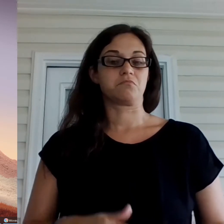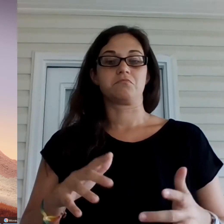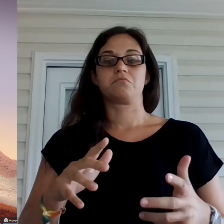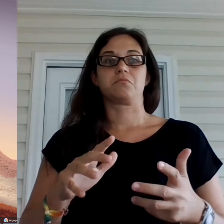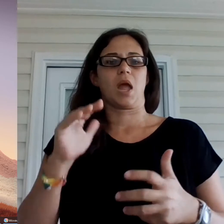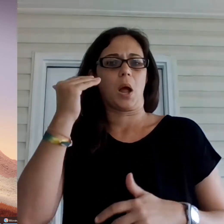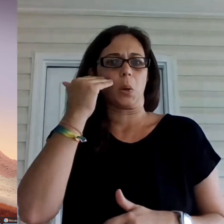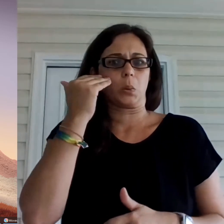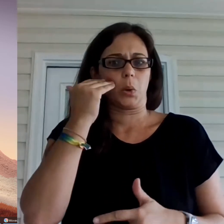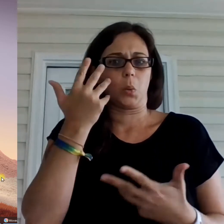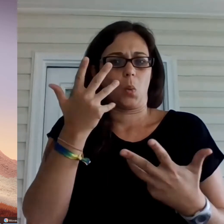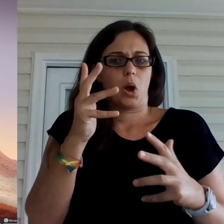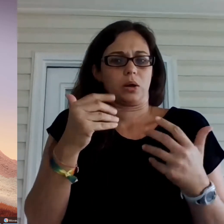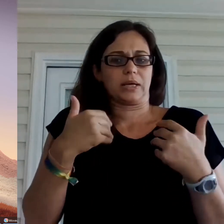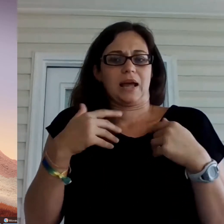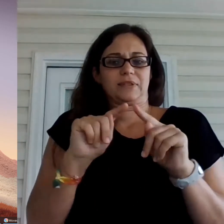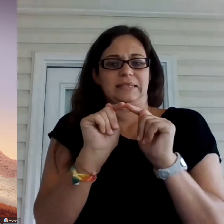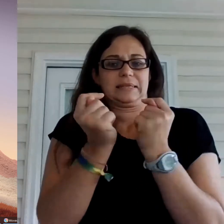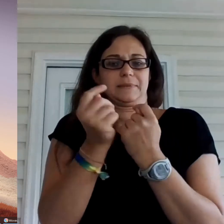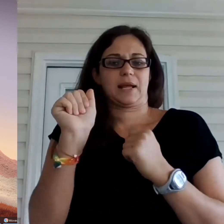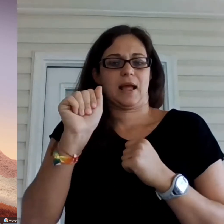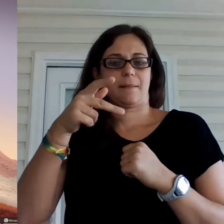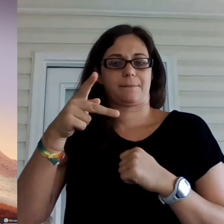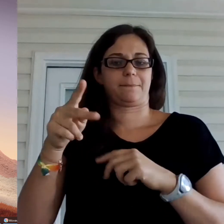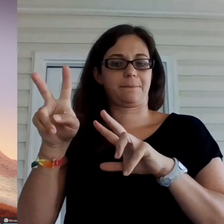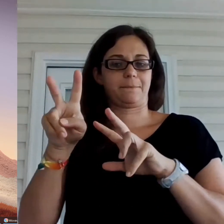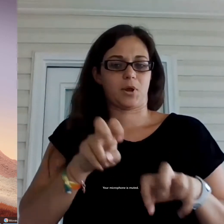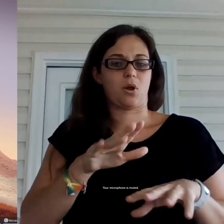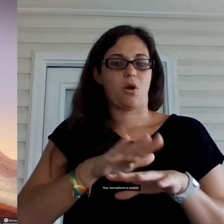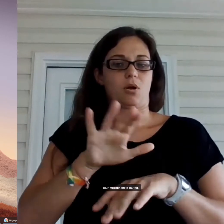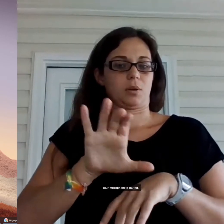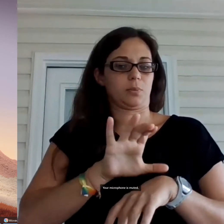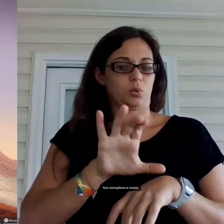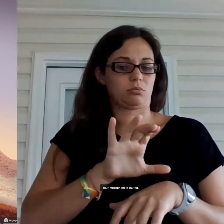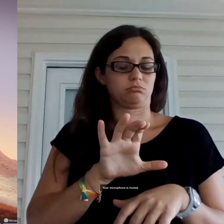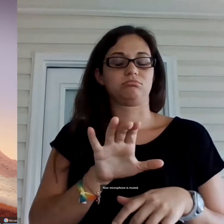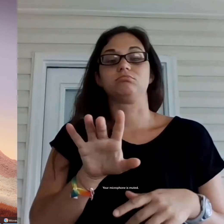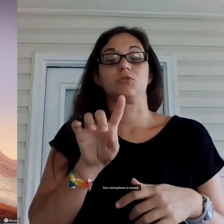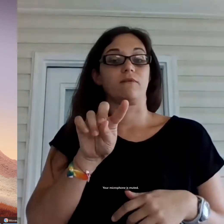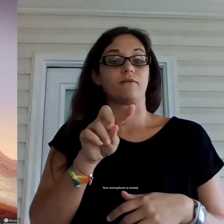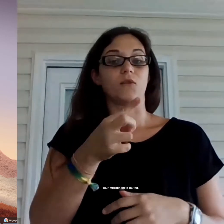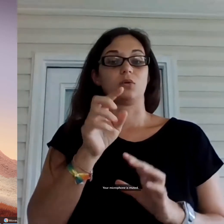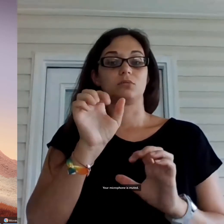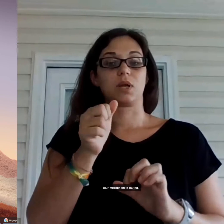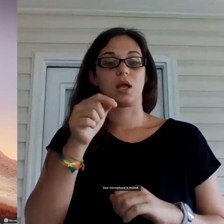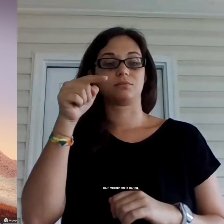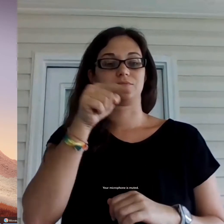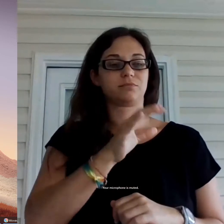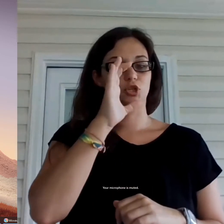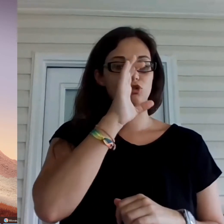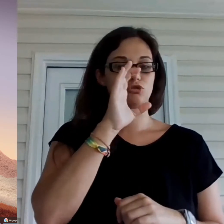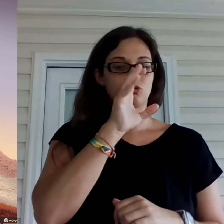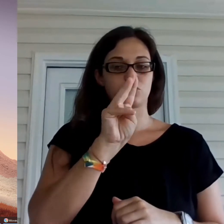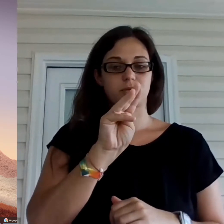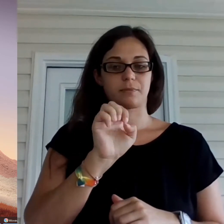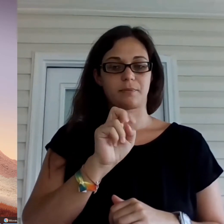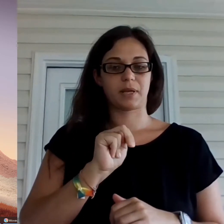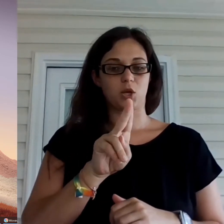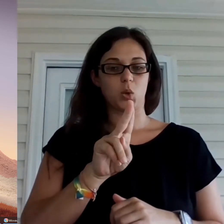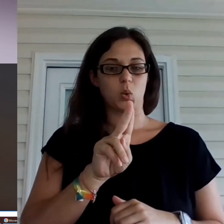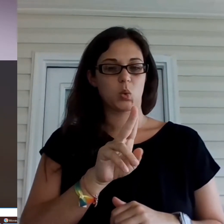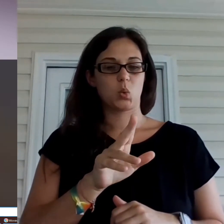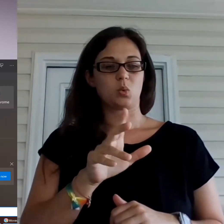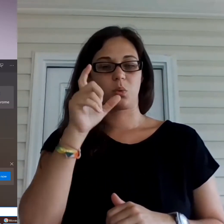Well, the first thing you can do is go down to your search menu. Your search menu is the magnifying glass in the lower left. So